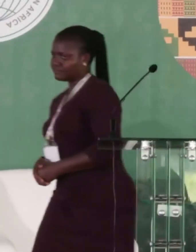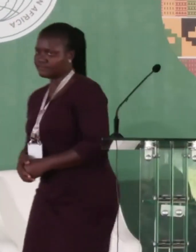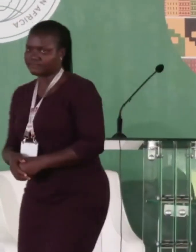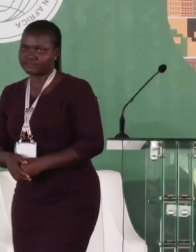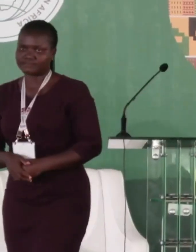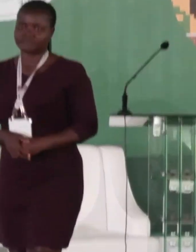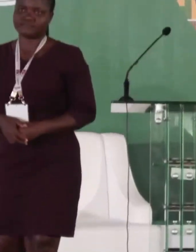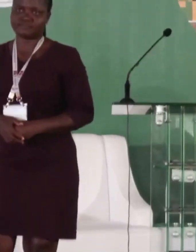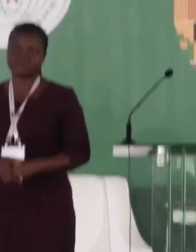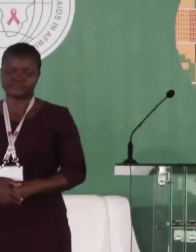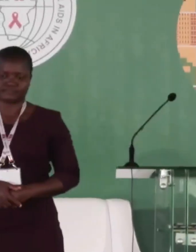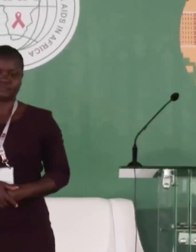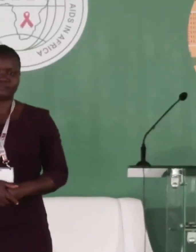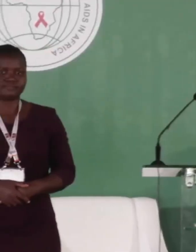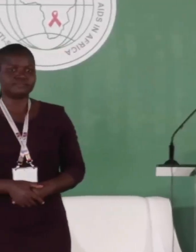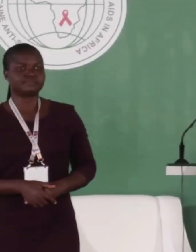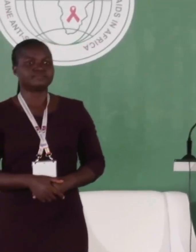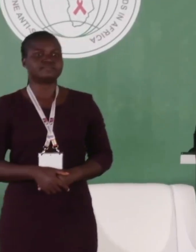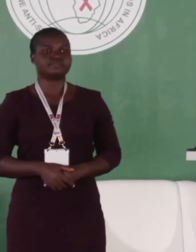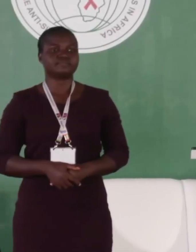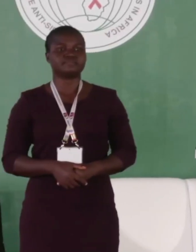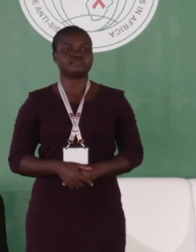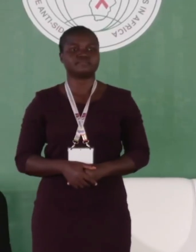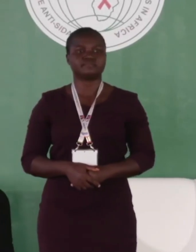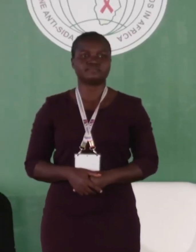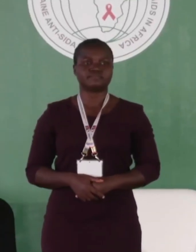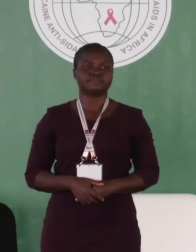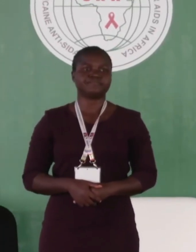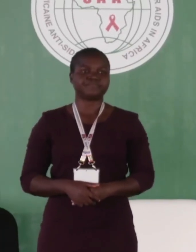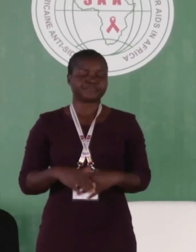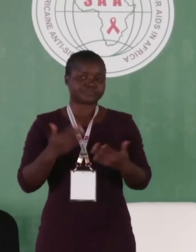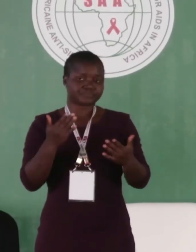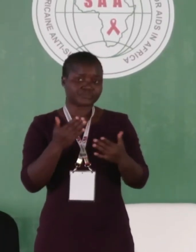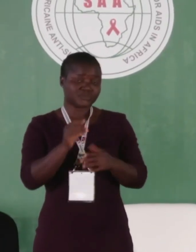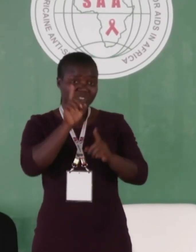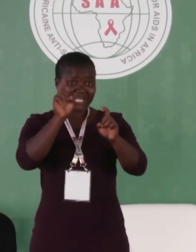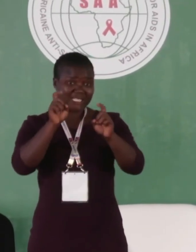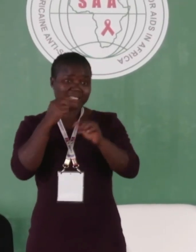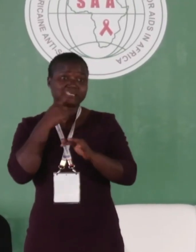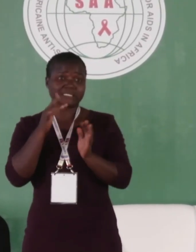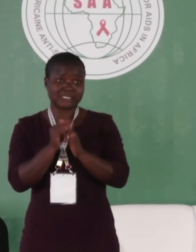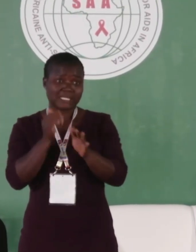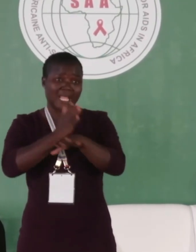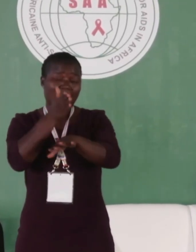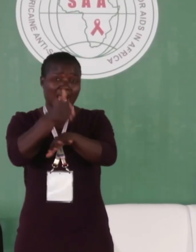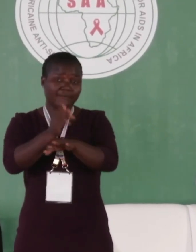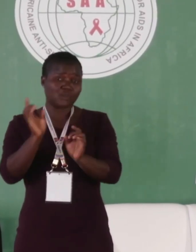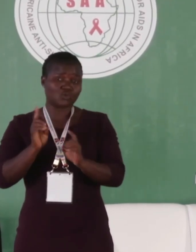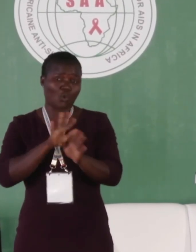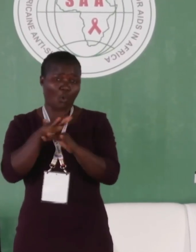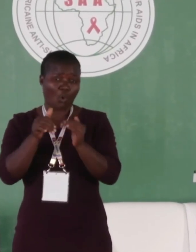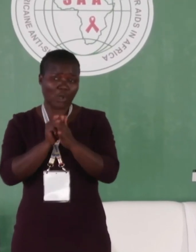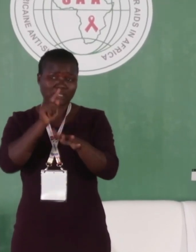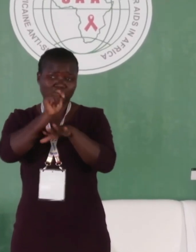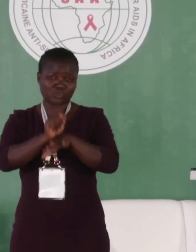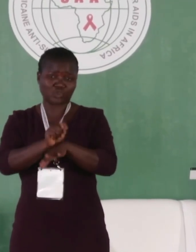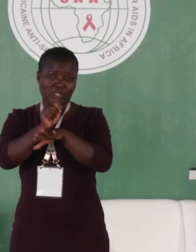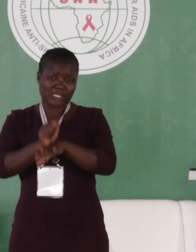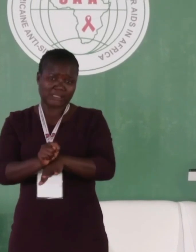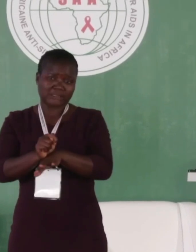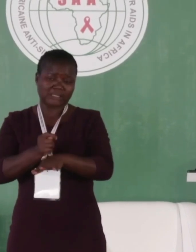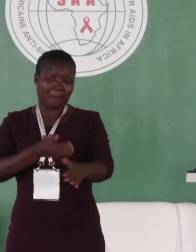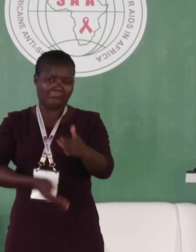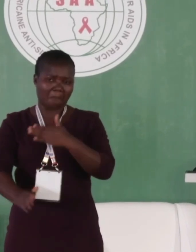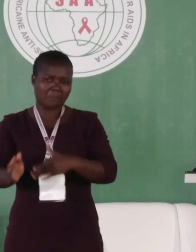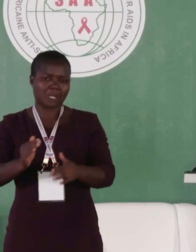am I audible, please? Okay, thank you so much. So I earlier stated that after training of this traditional birth attendant into